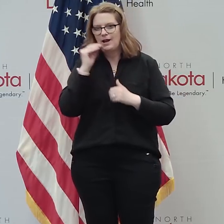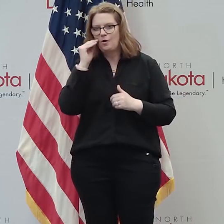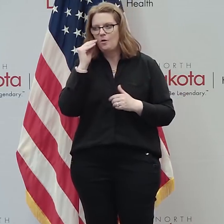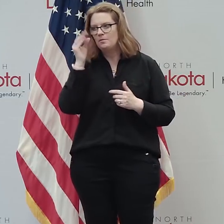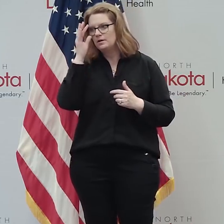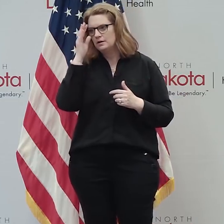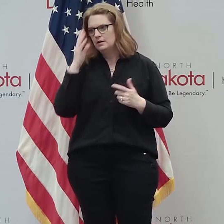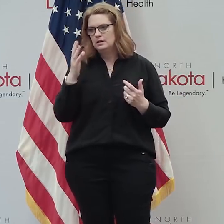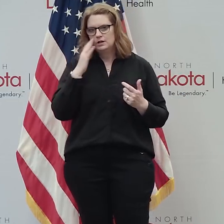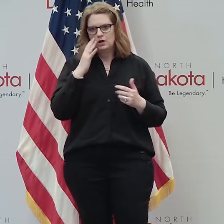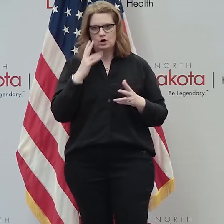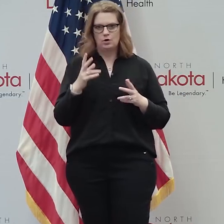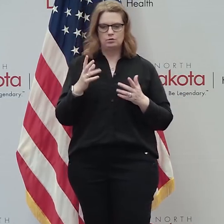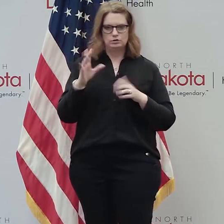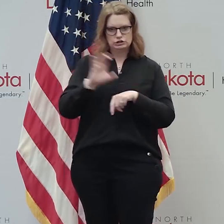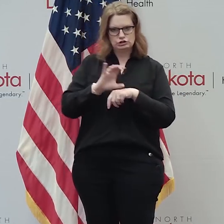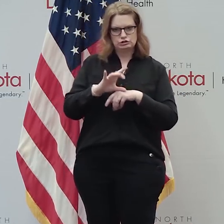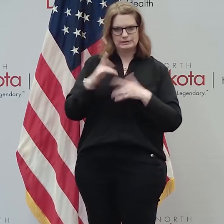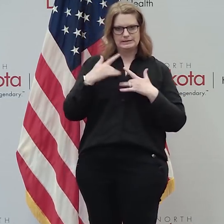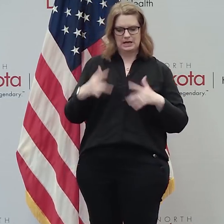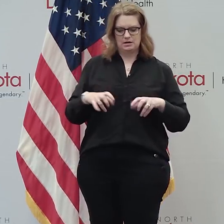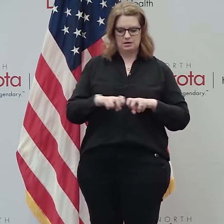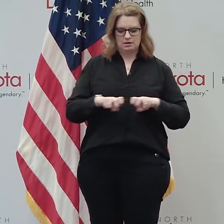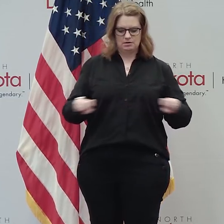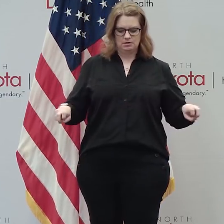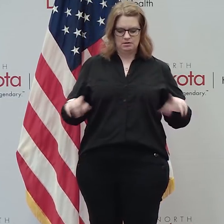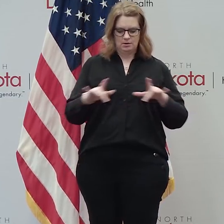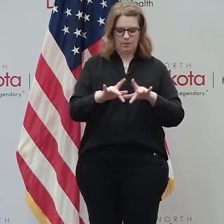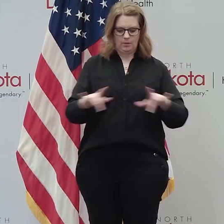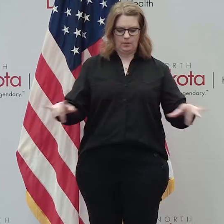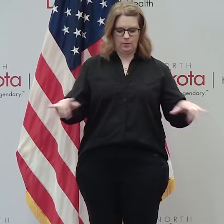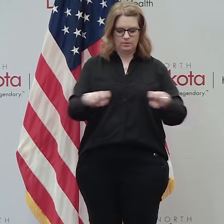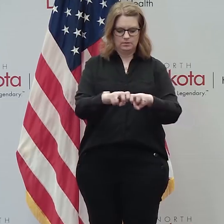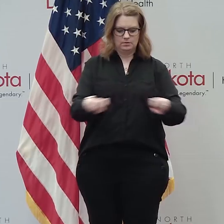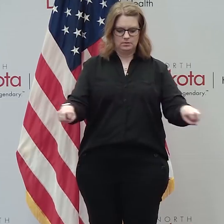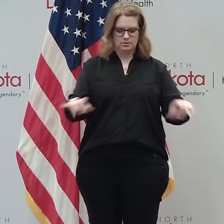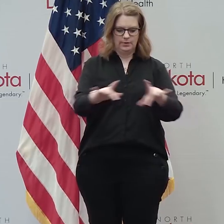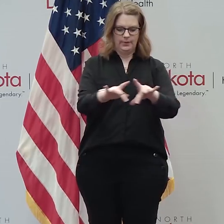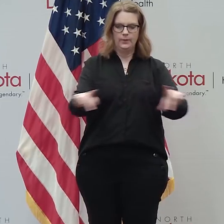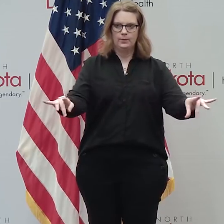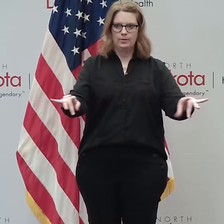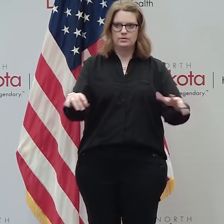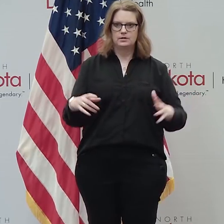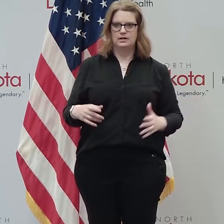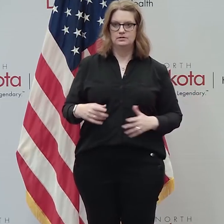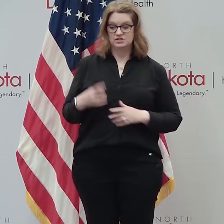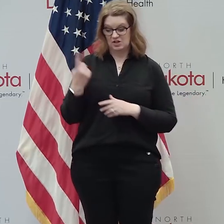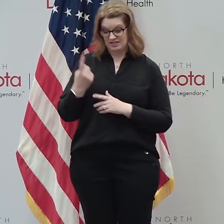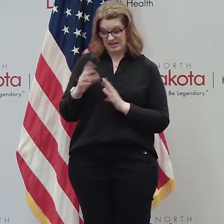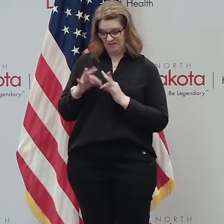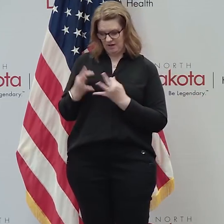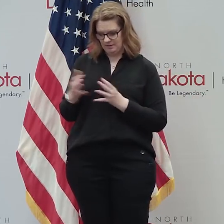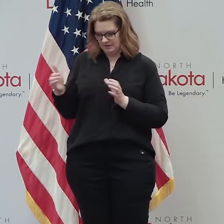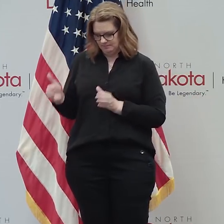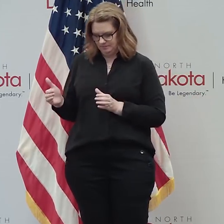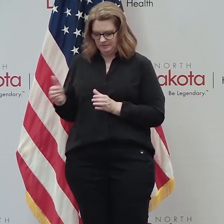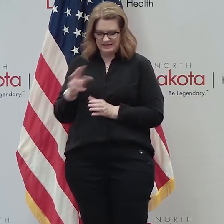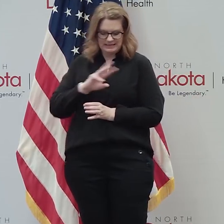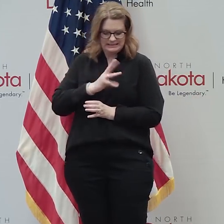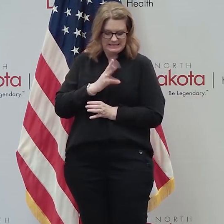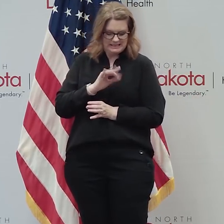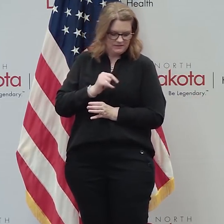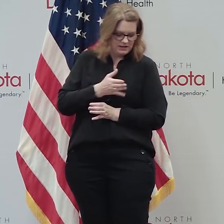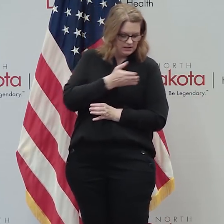of closed off every other pew, and then asking family groups not to sit within 6 feet of each other. They've